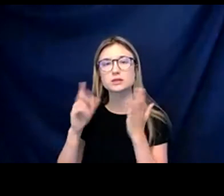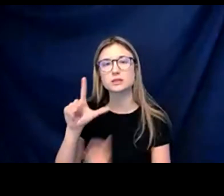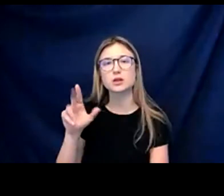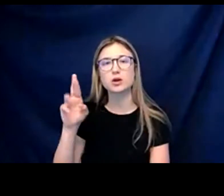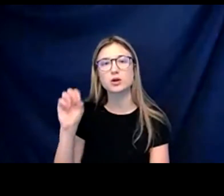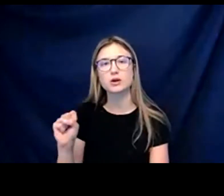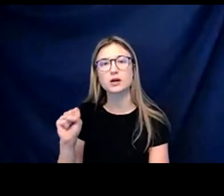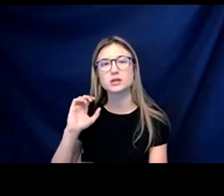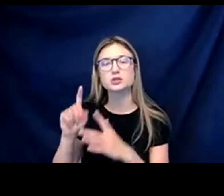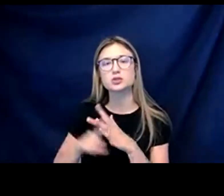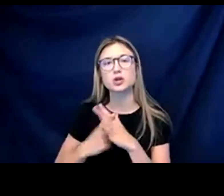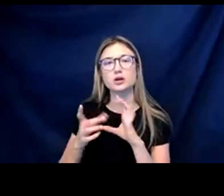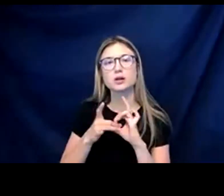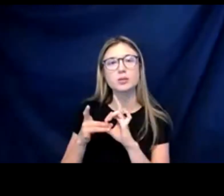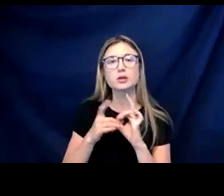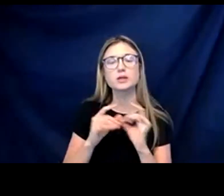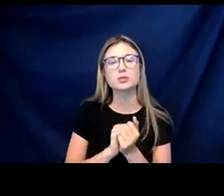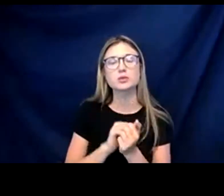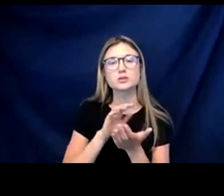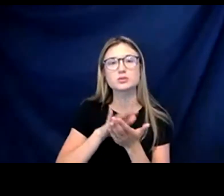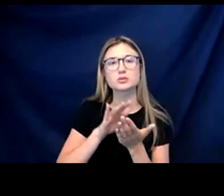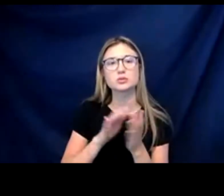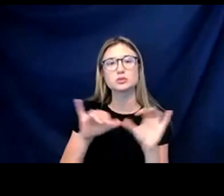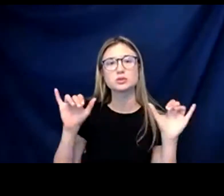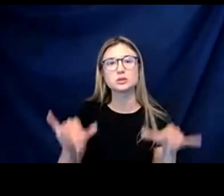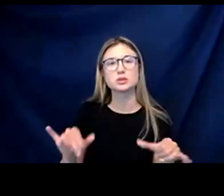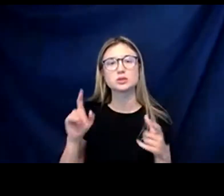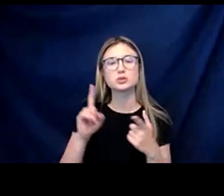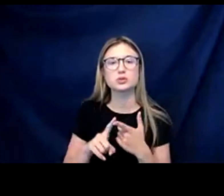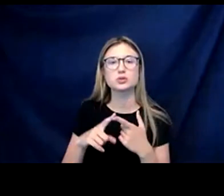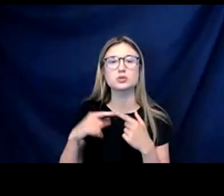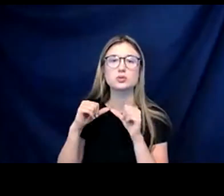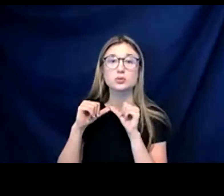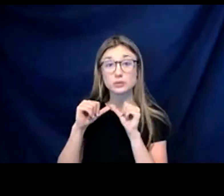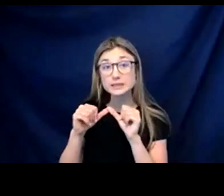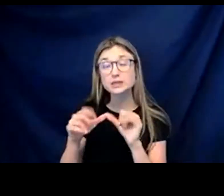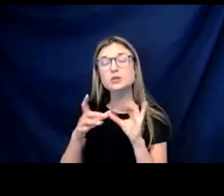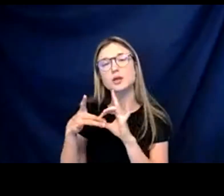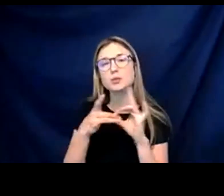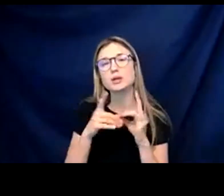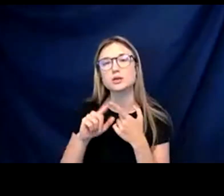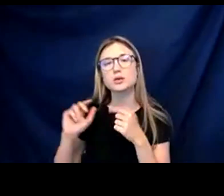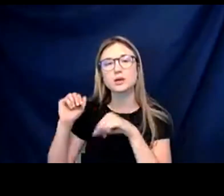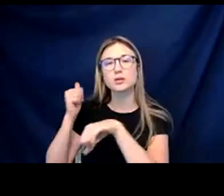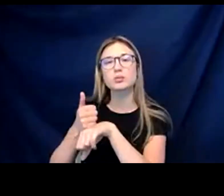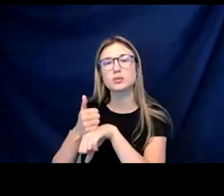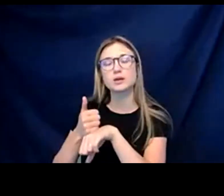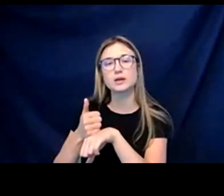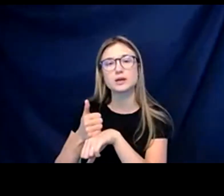with school systems to implement, or should we continue collaborating with school systems to implement the